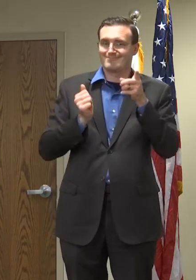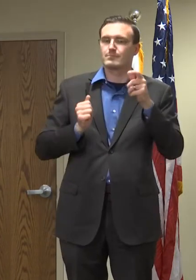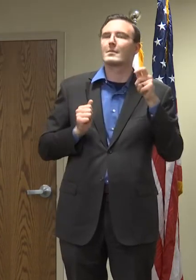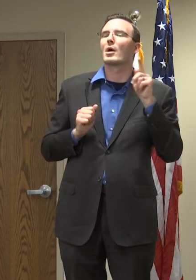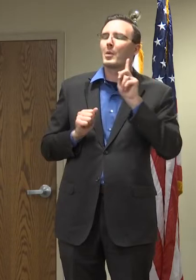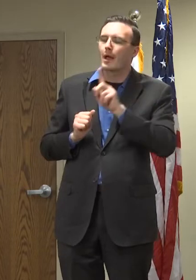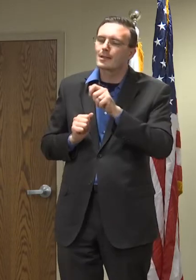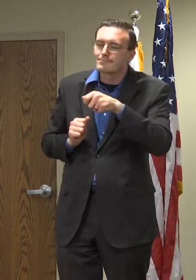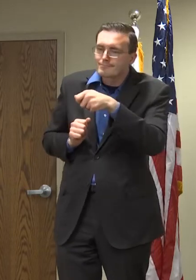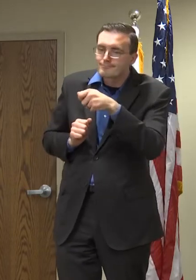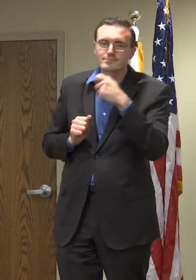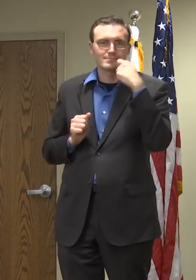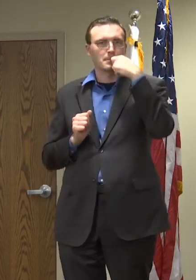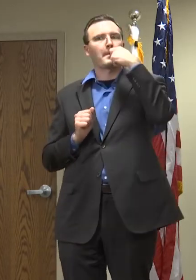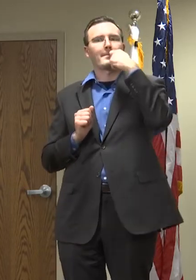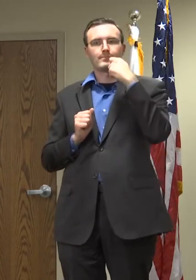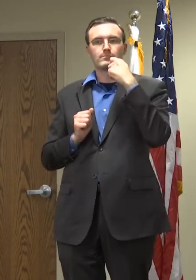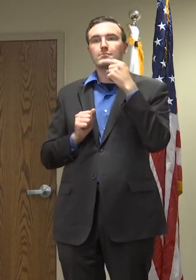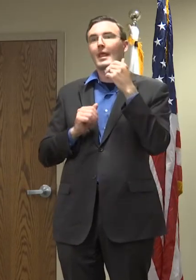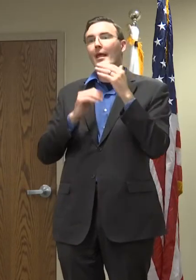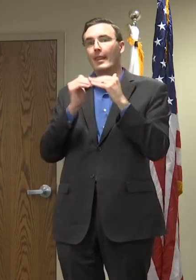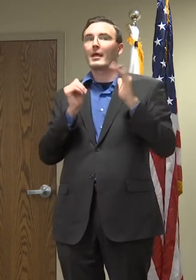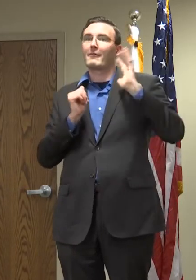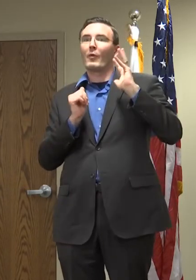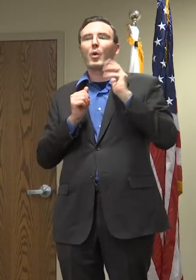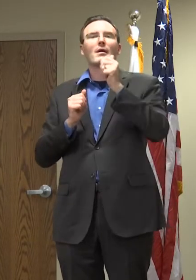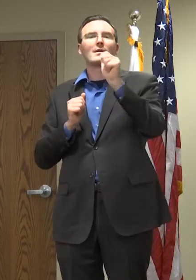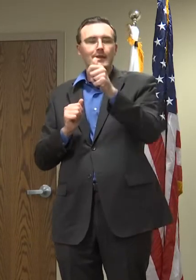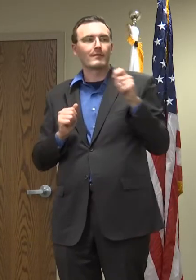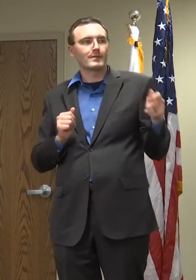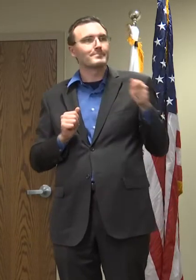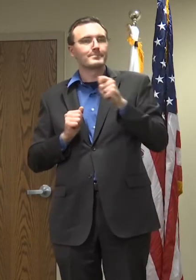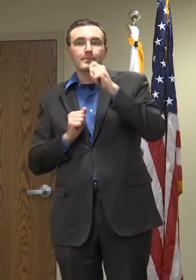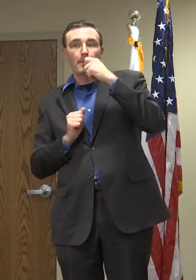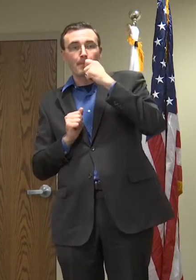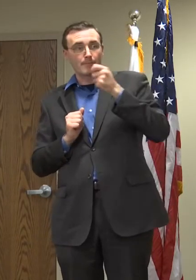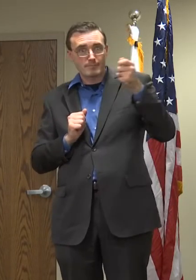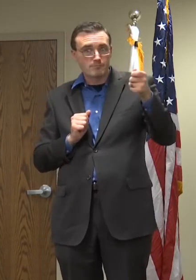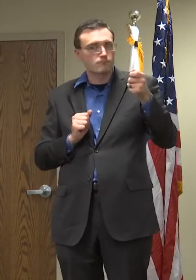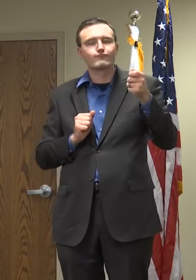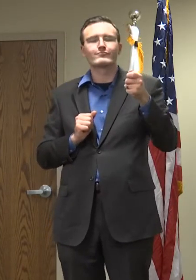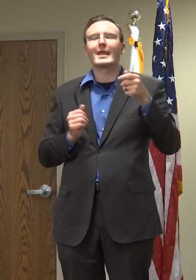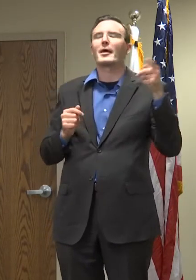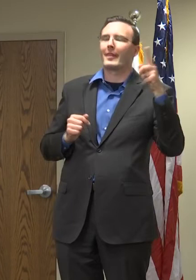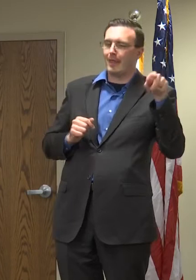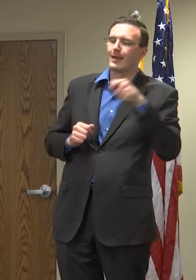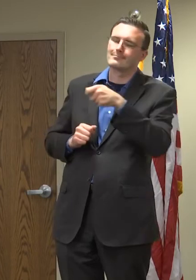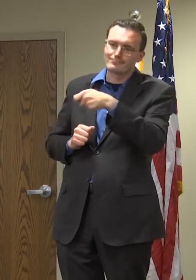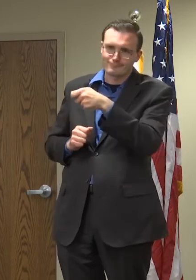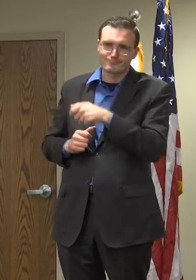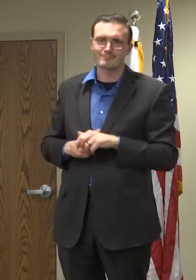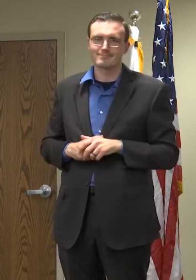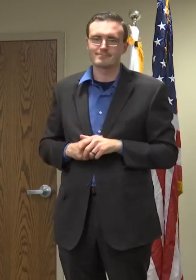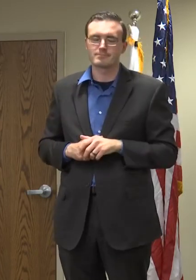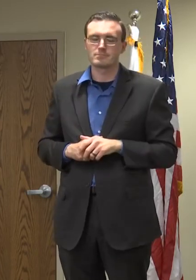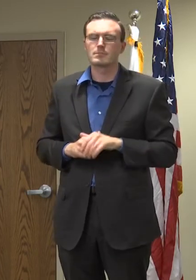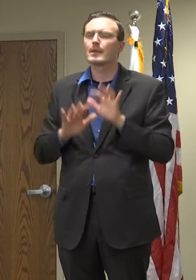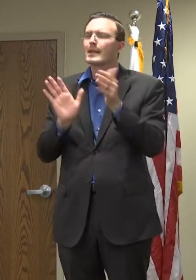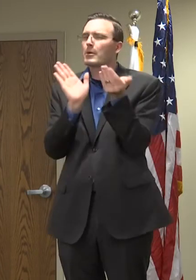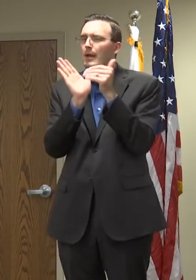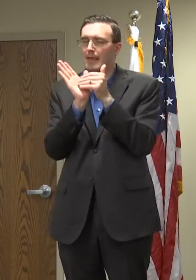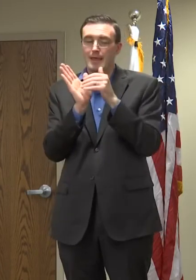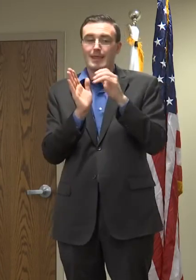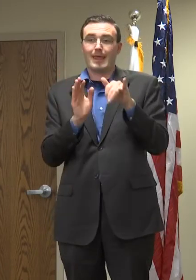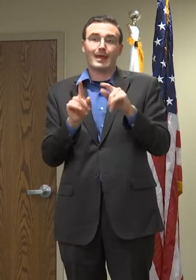site. But I want to caution, I hear people saying that their businesses are sending them there. This is a point-in-time test. So